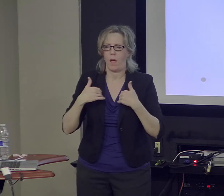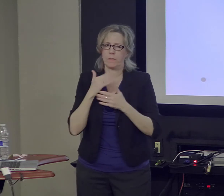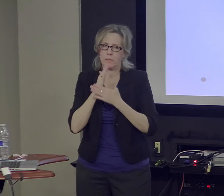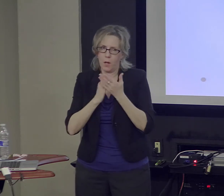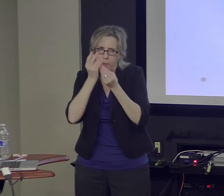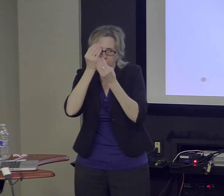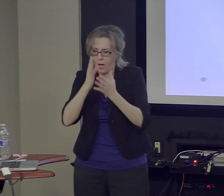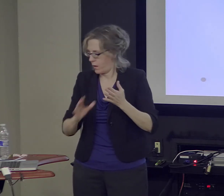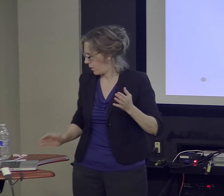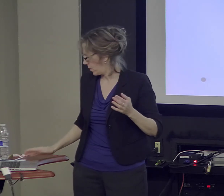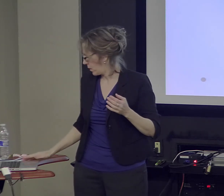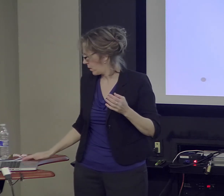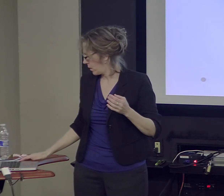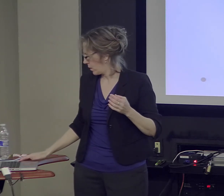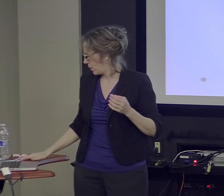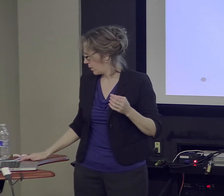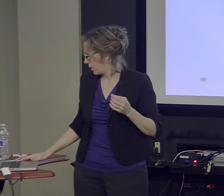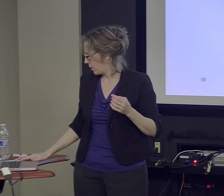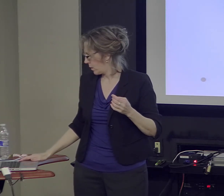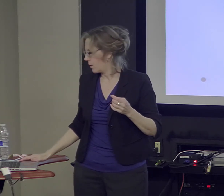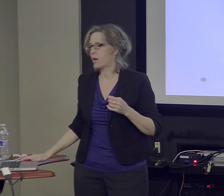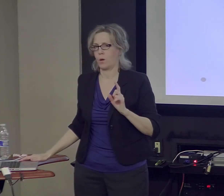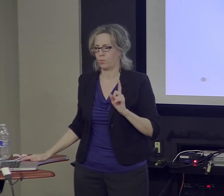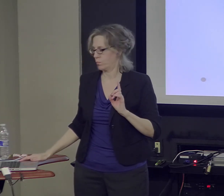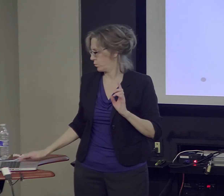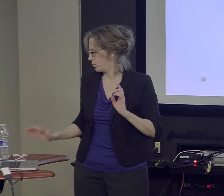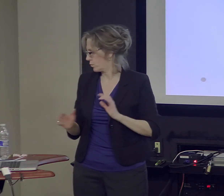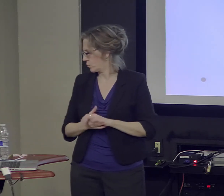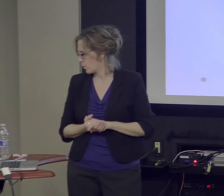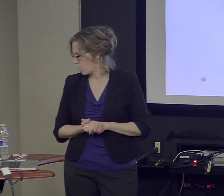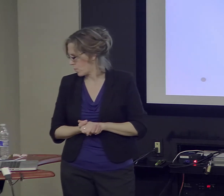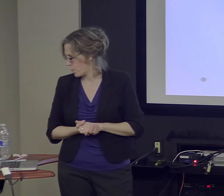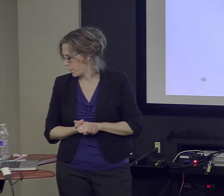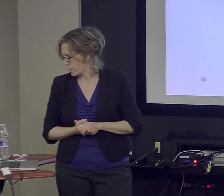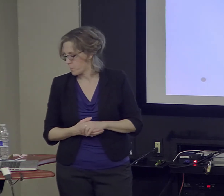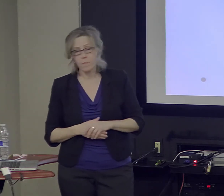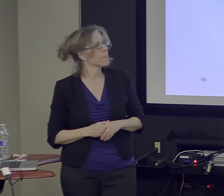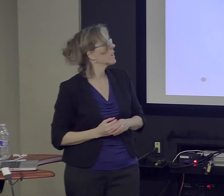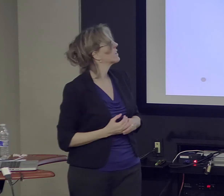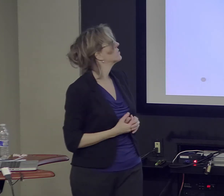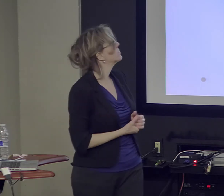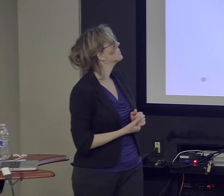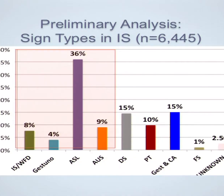and I have preliminary counts, but I'm still working on my data right now.